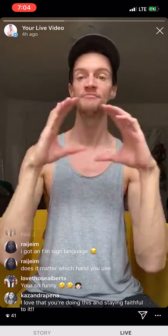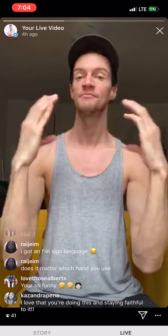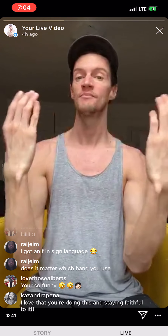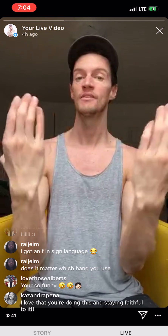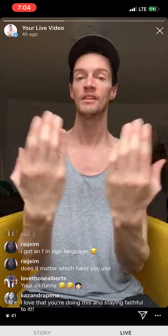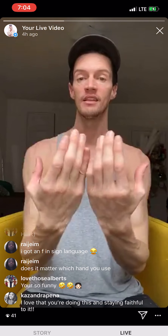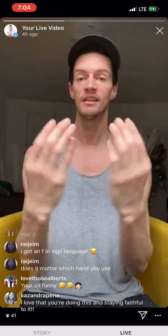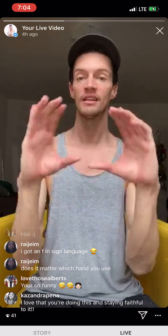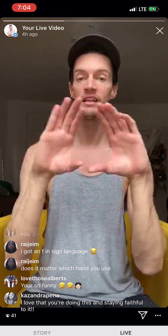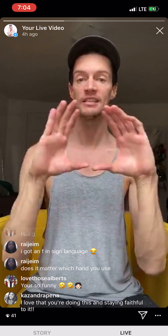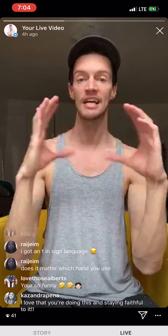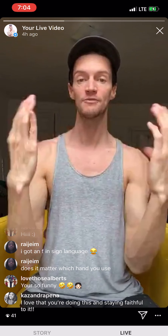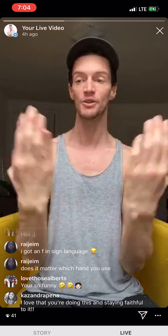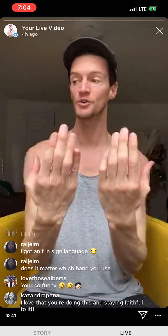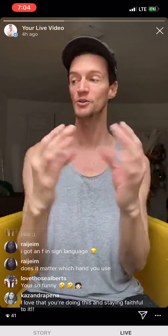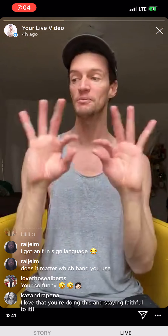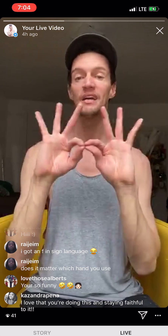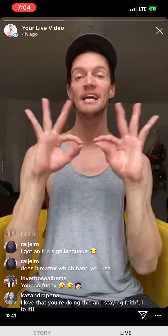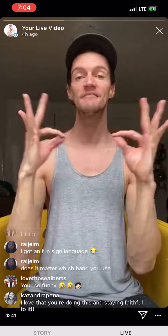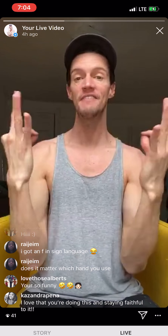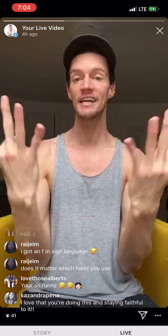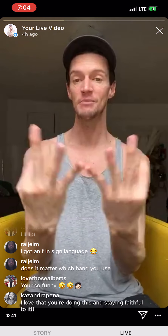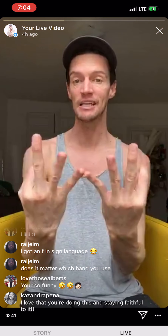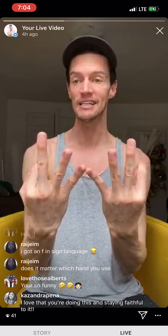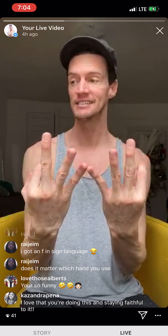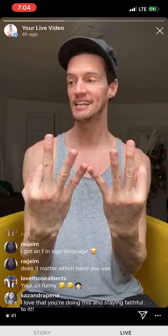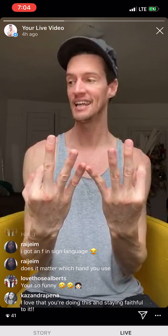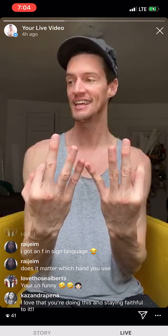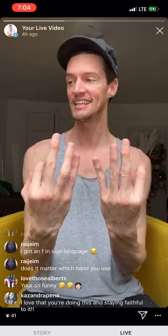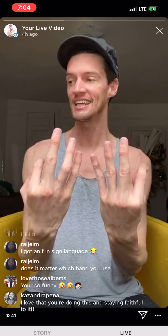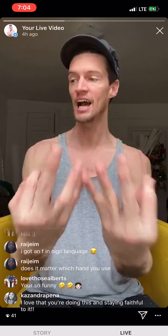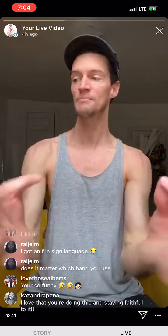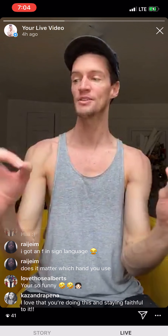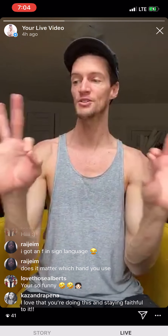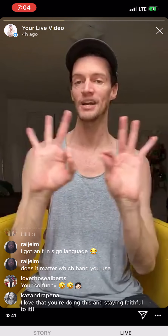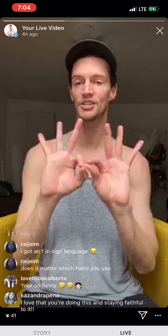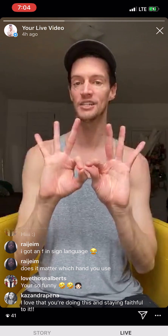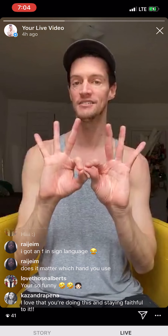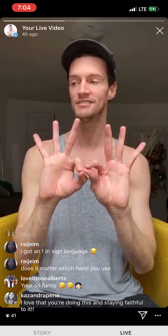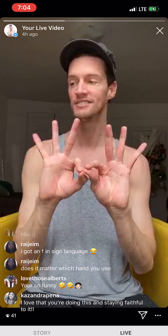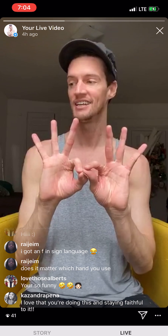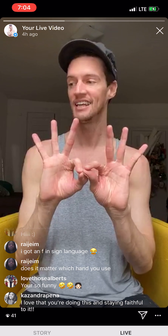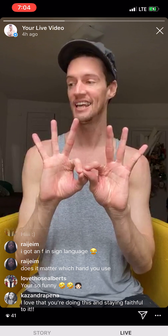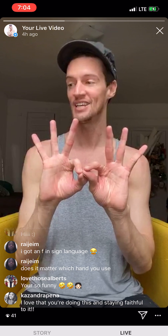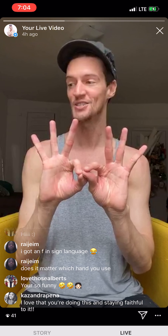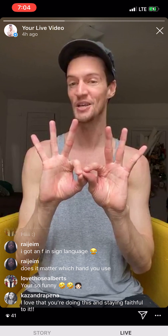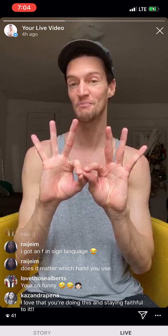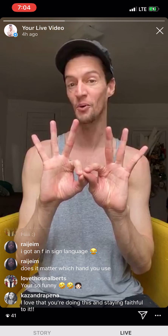uh sign for a group, family, uh sign then the opposite direction is important.